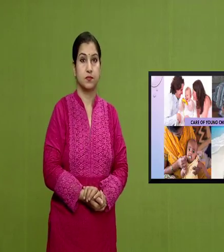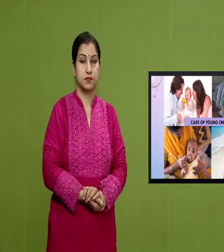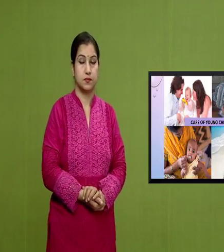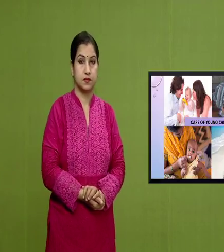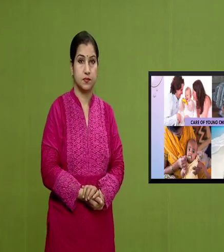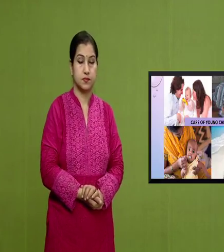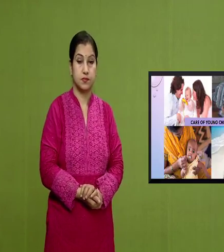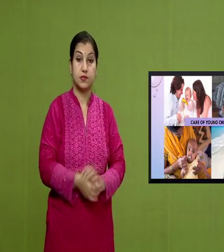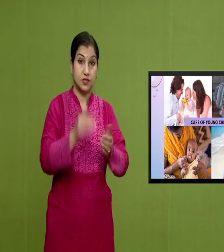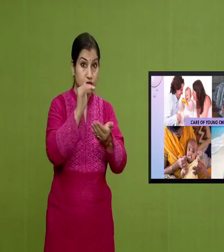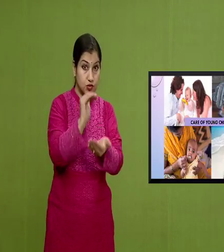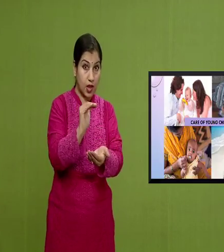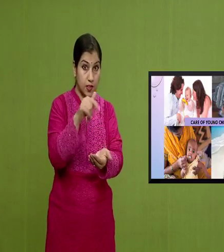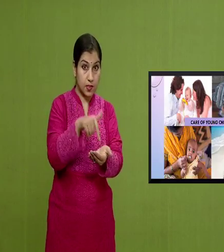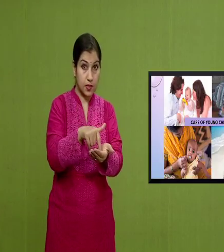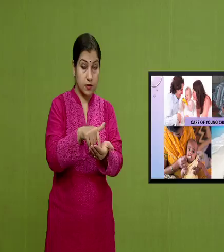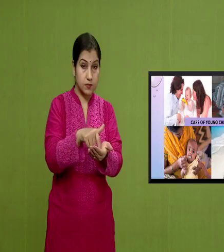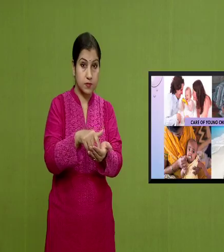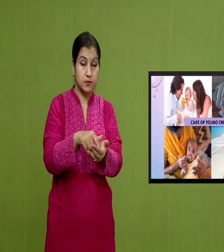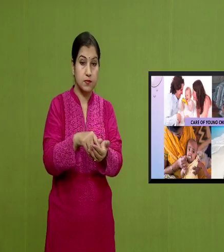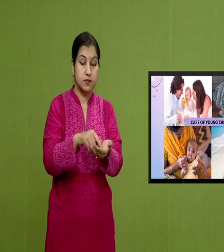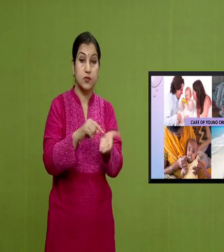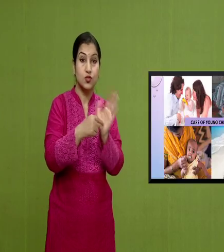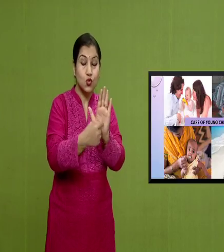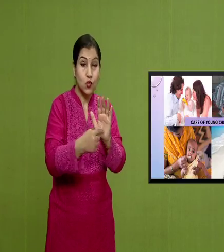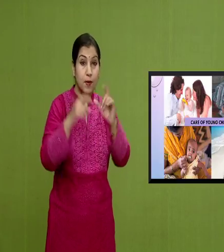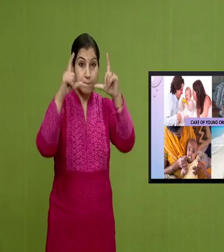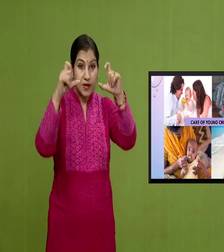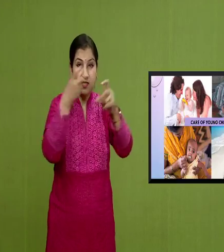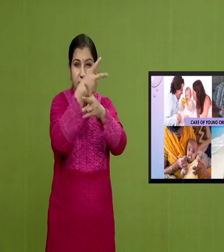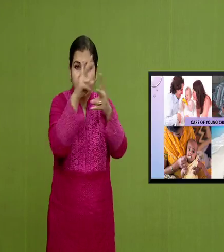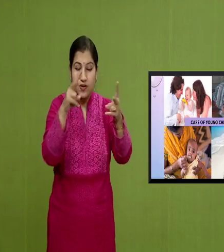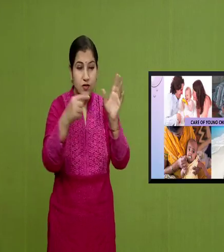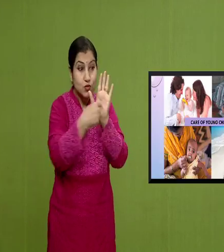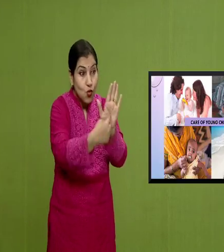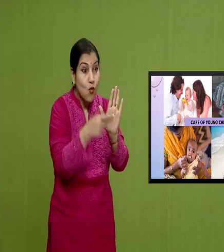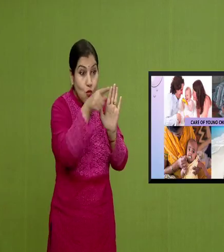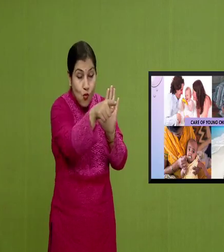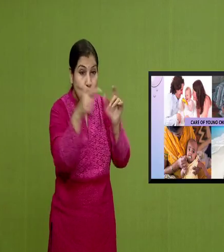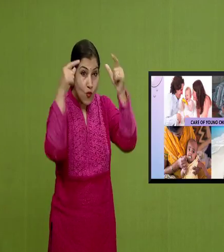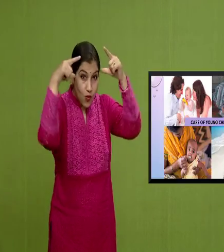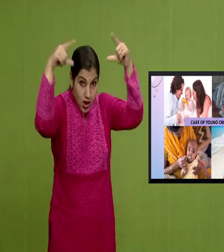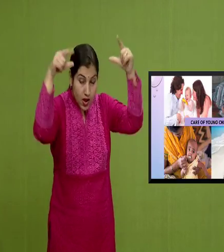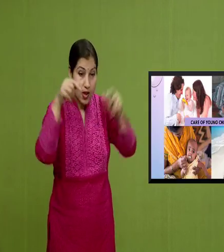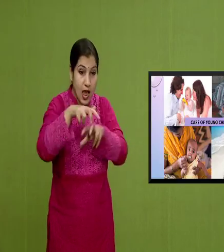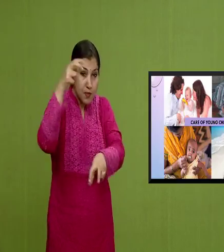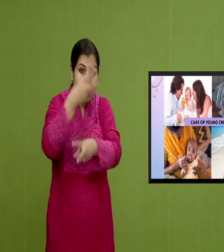The child is shown pictures of animals or